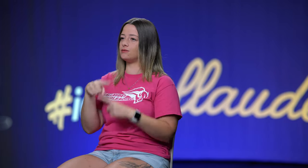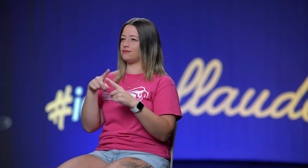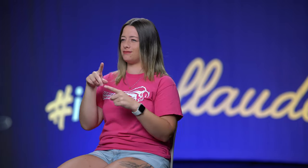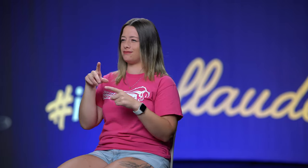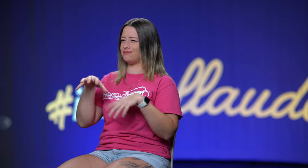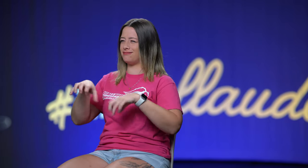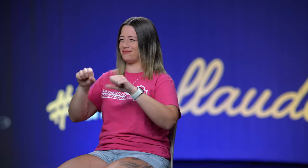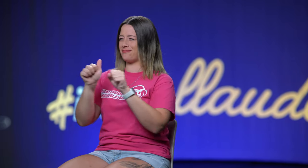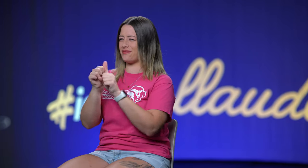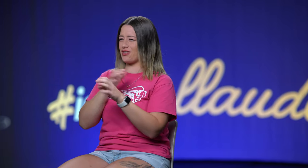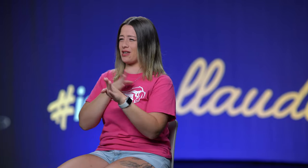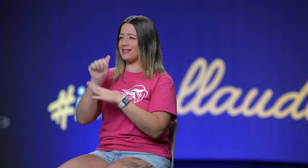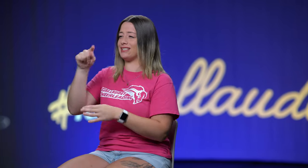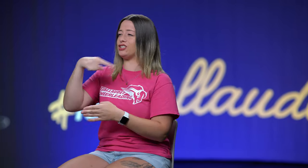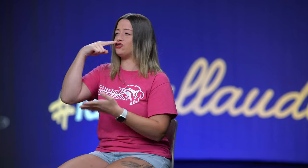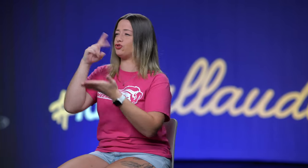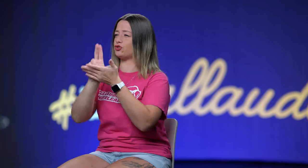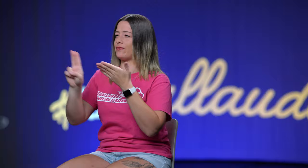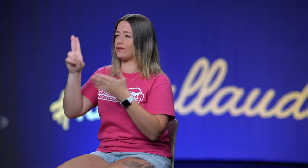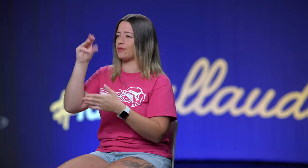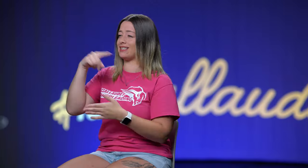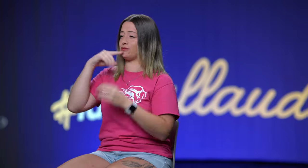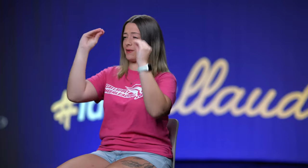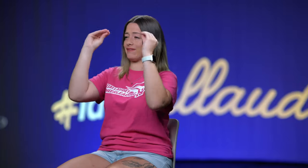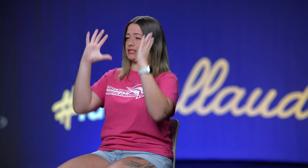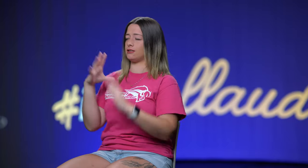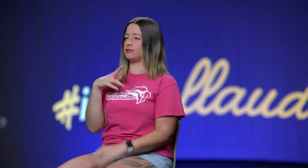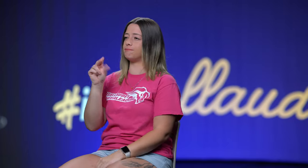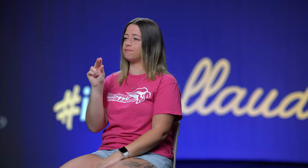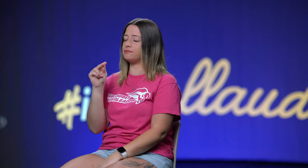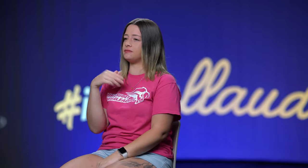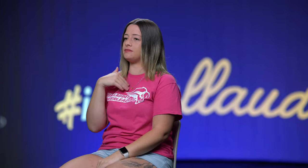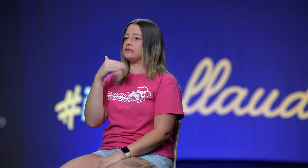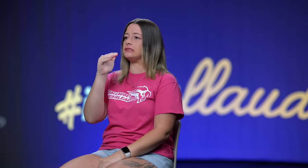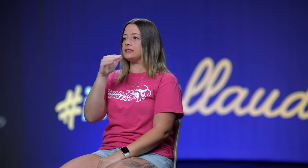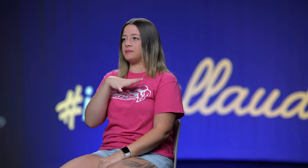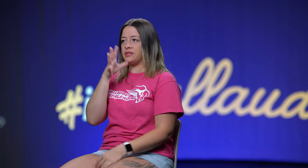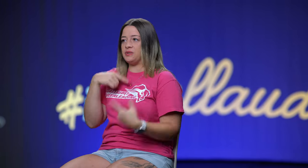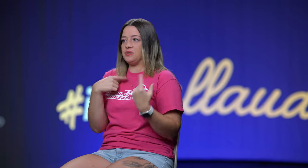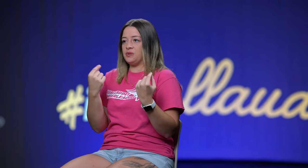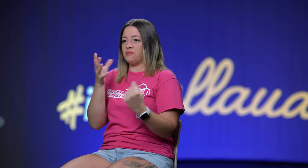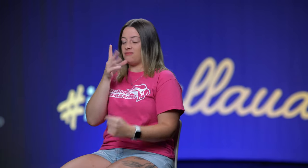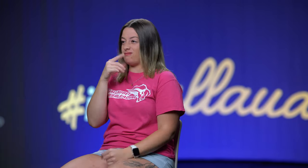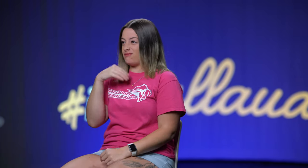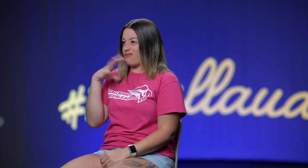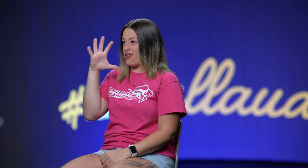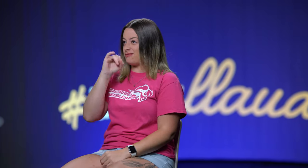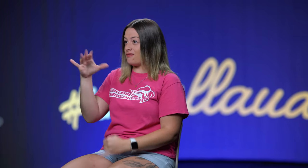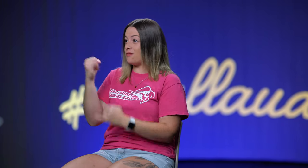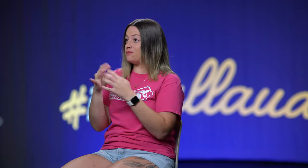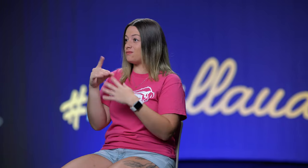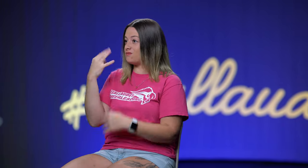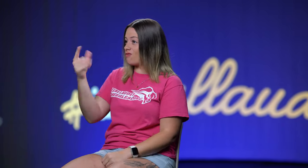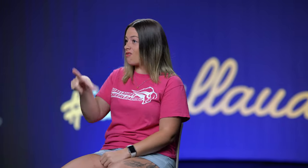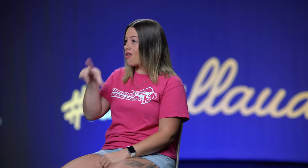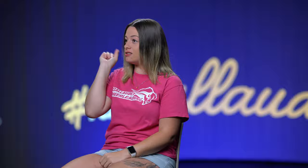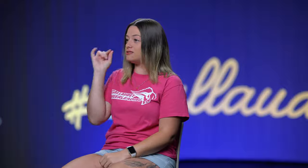hearing university. I talked to my mom and she said, maybe your last option is to go to Gallaudet. And I had to